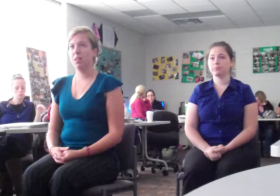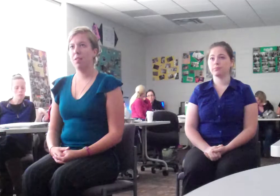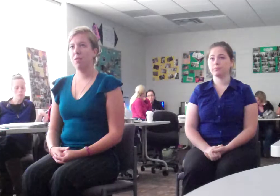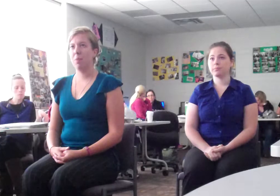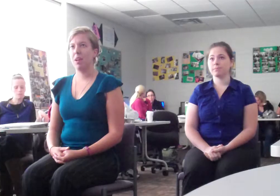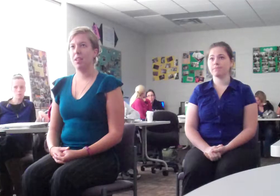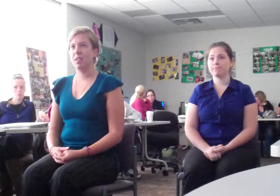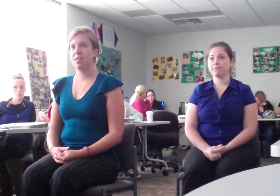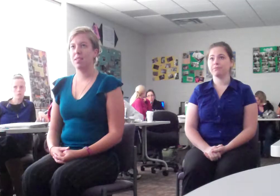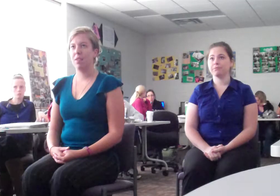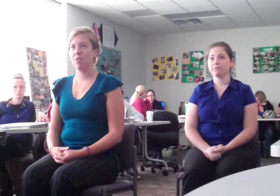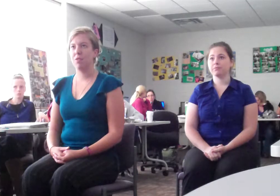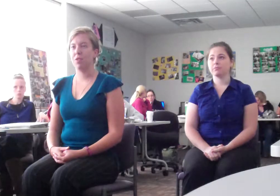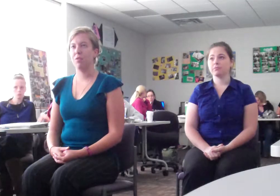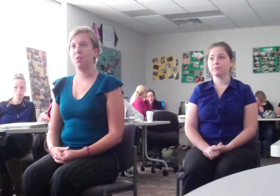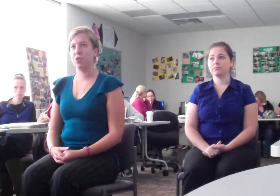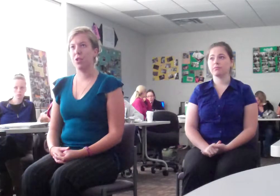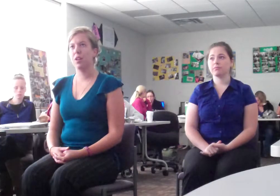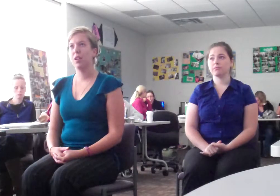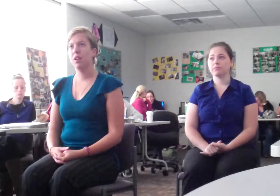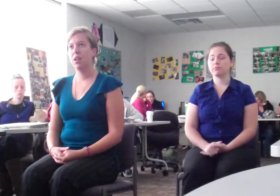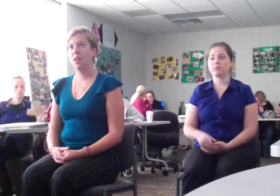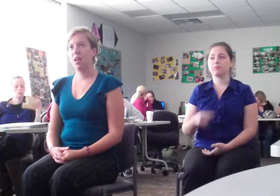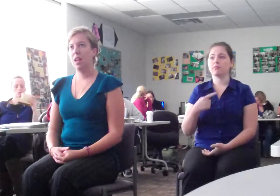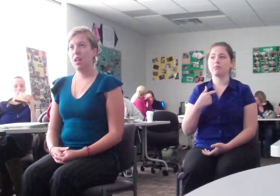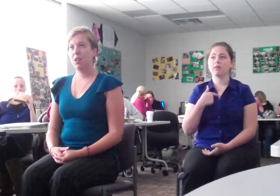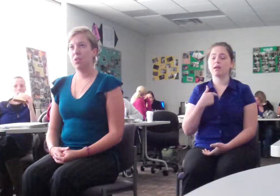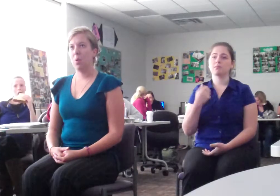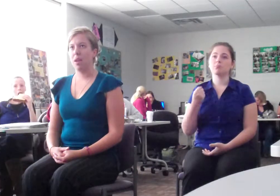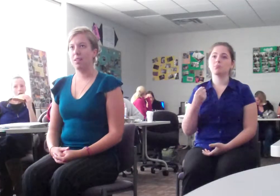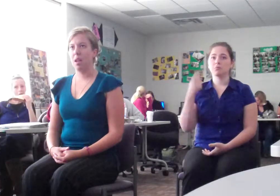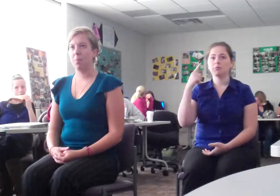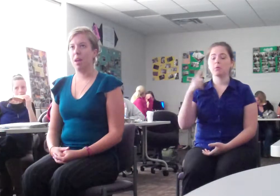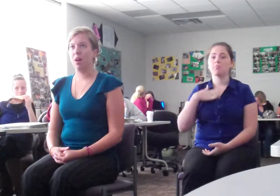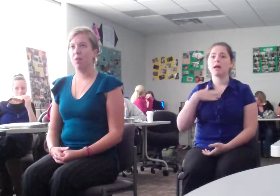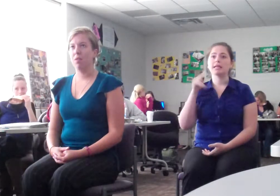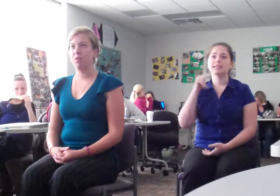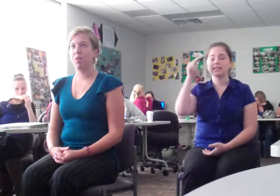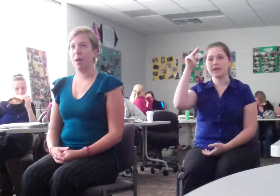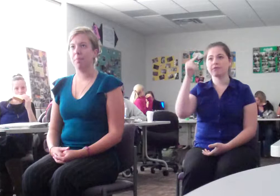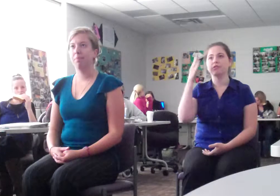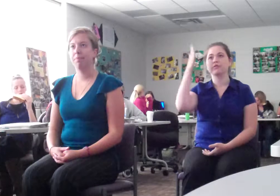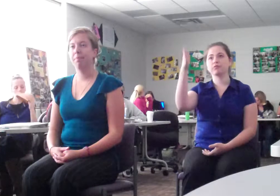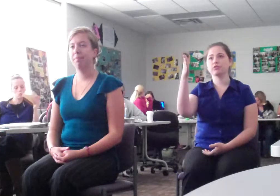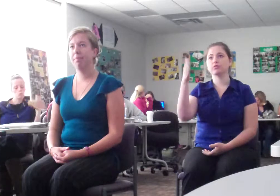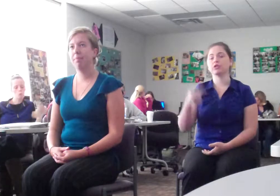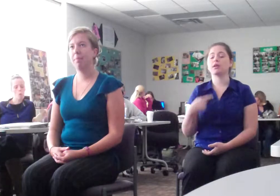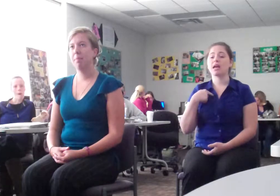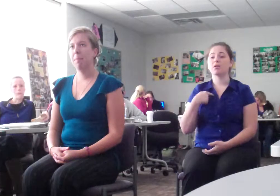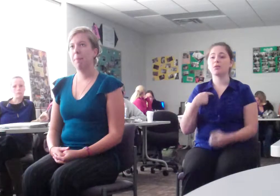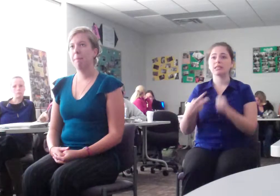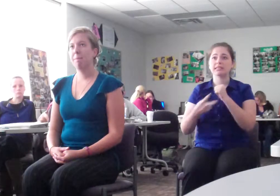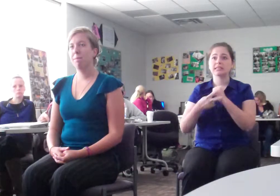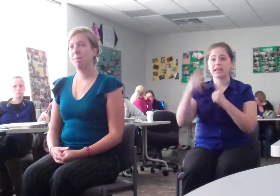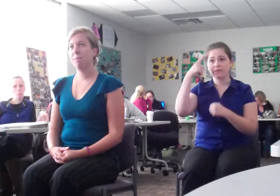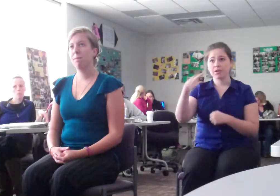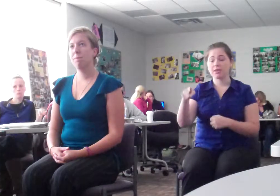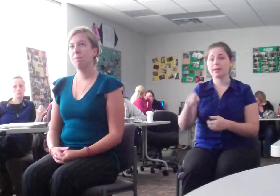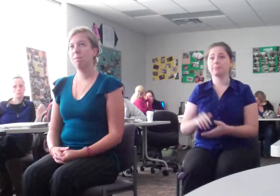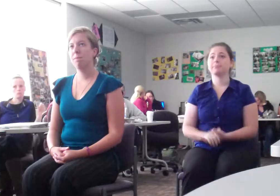I'm holding it for my niece and nephew for their future. So I want to set up now for them.